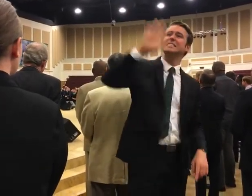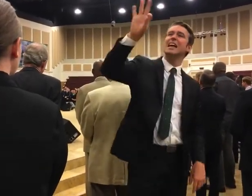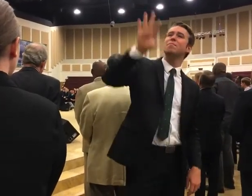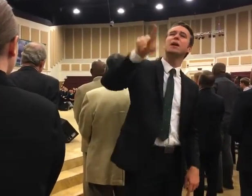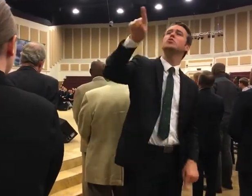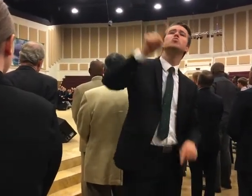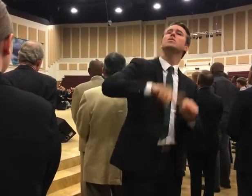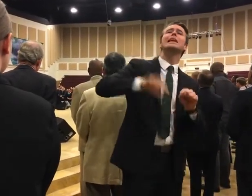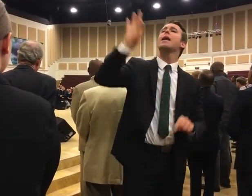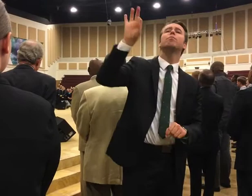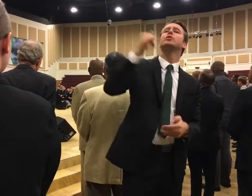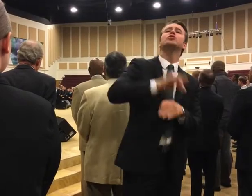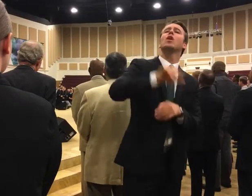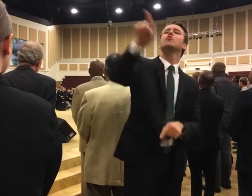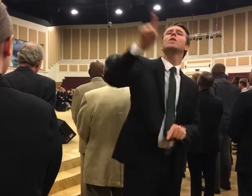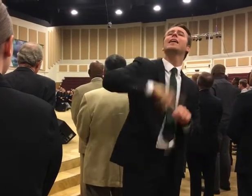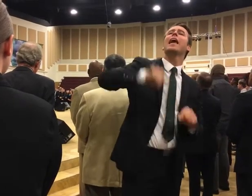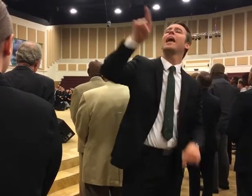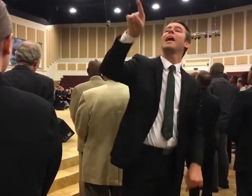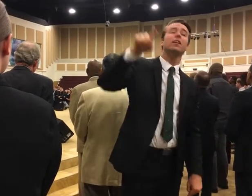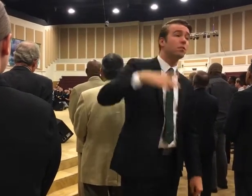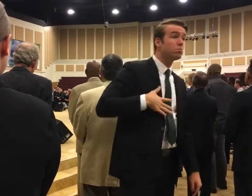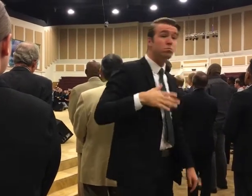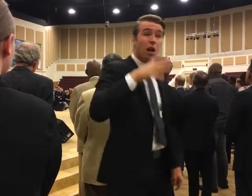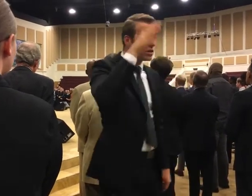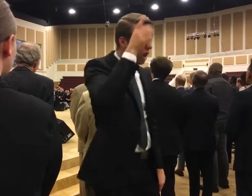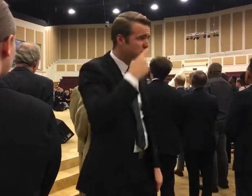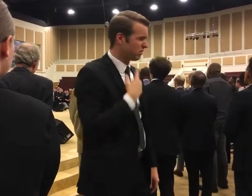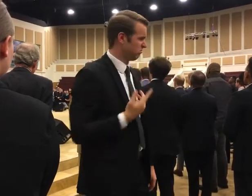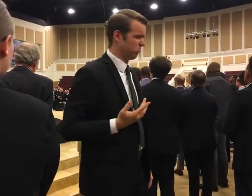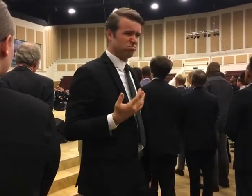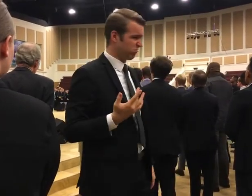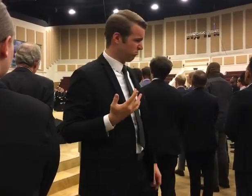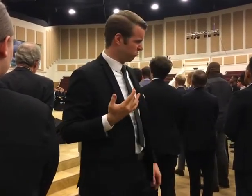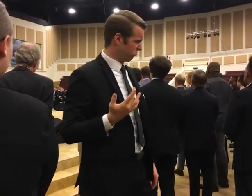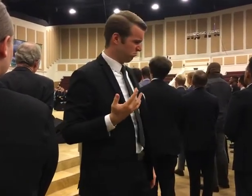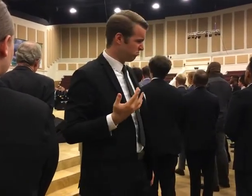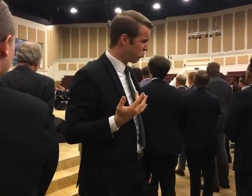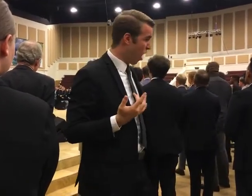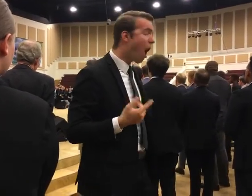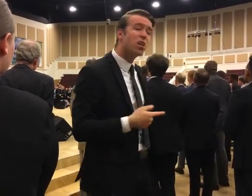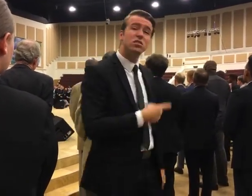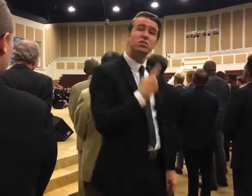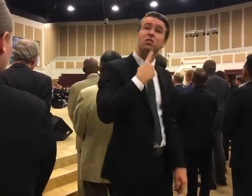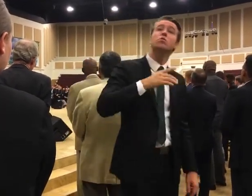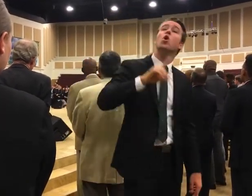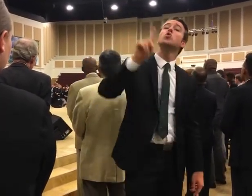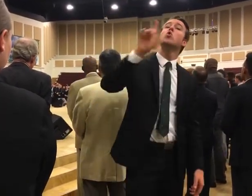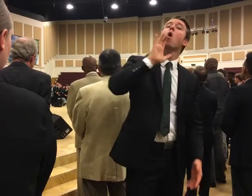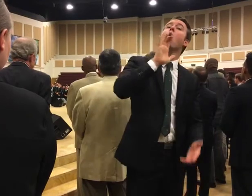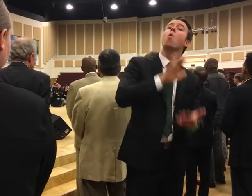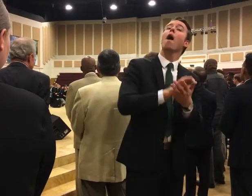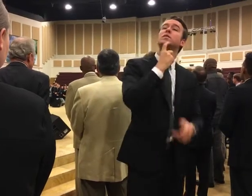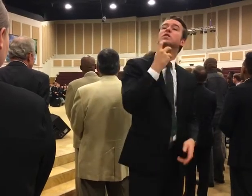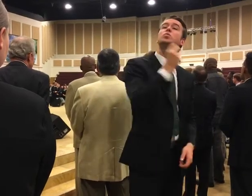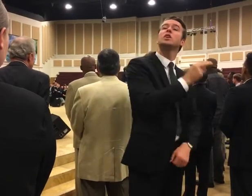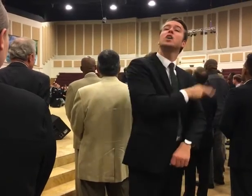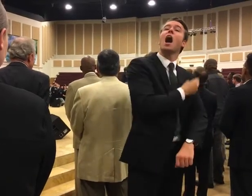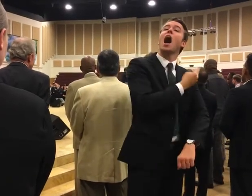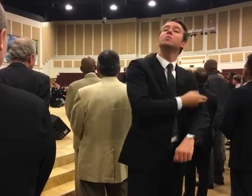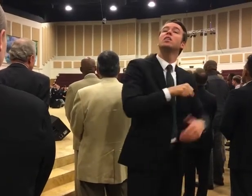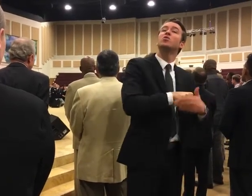you can't preach tonight." He said, "Bless God, why can't I?" She said, "Your wife just went to the hospital to